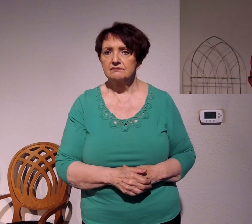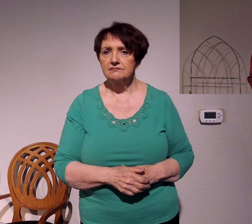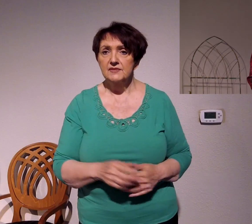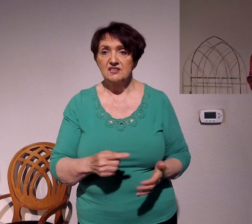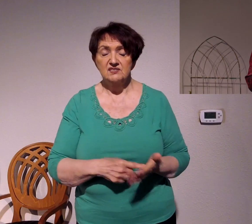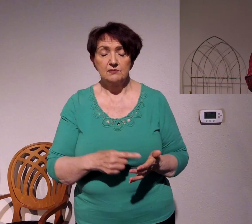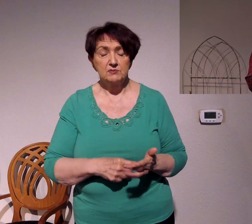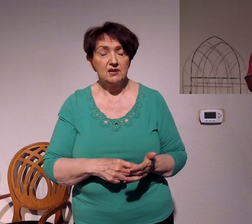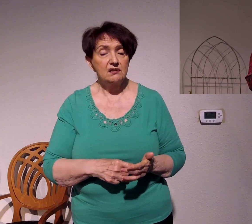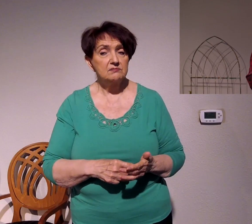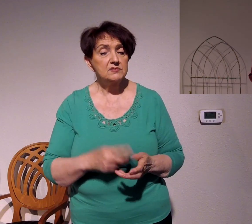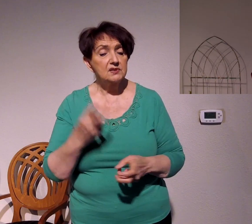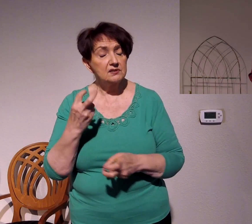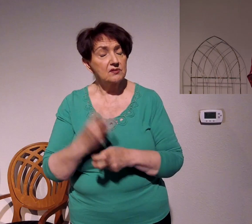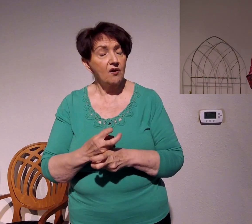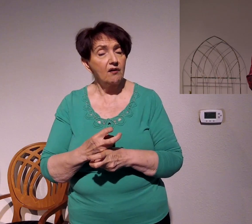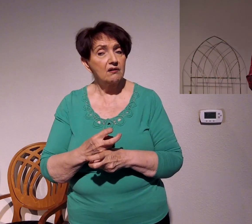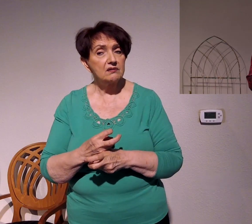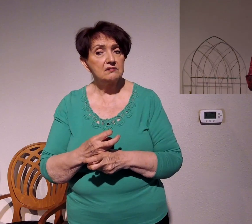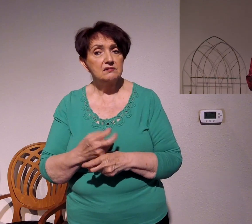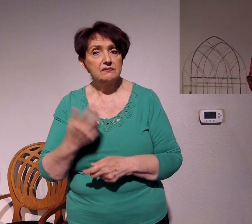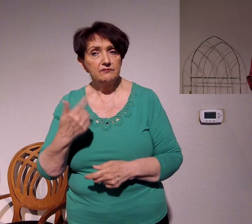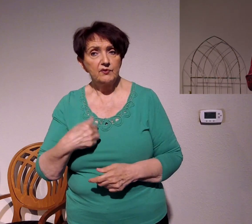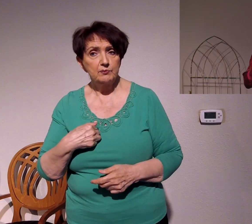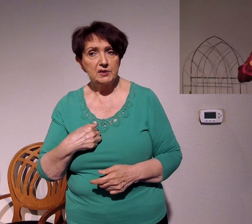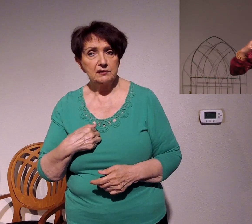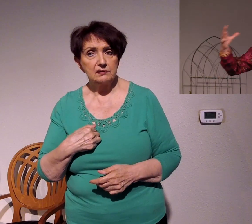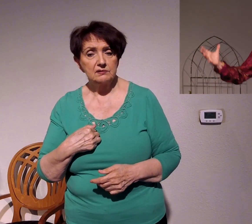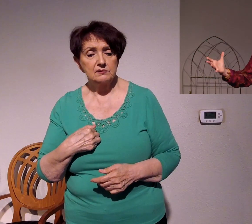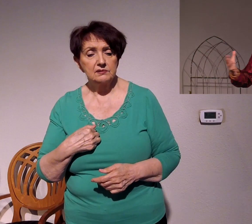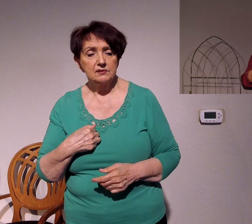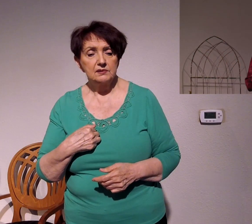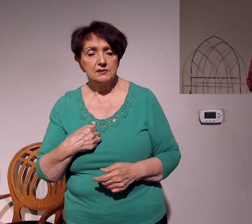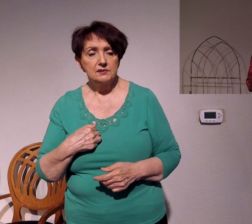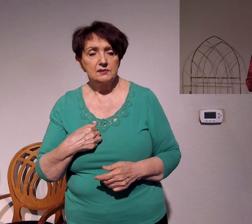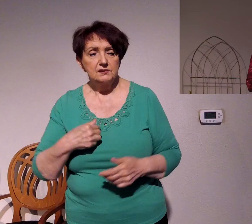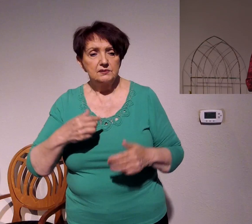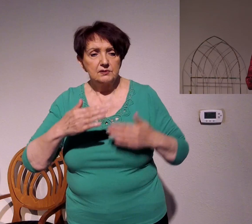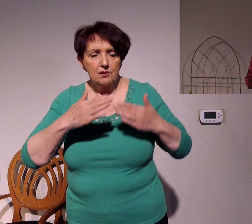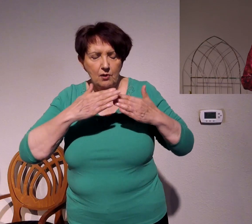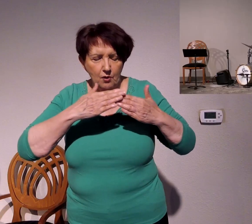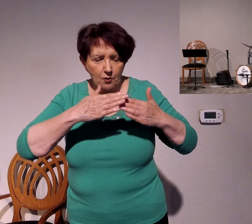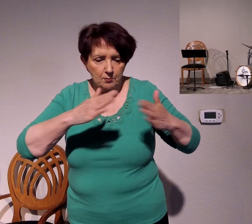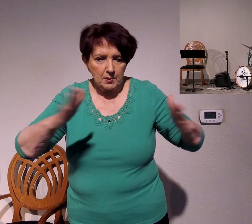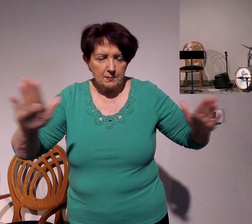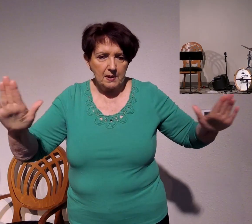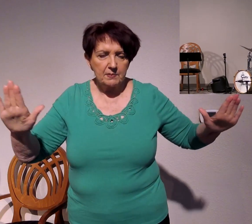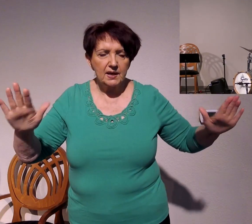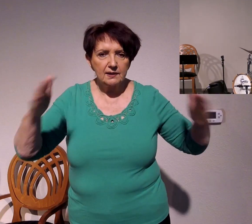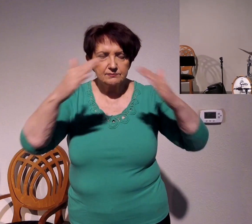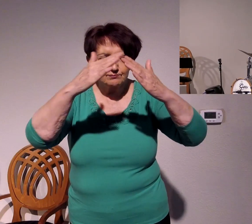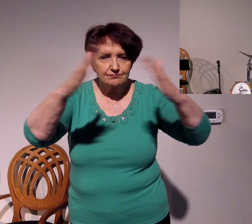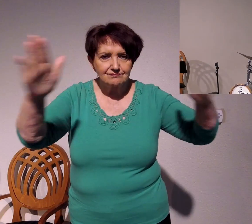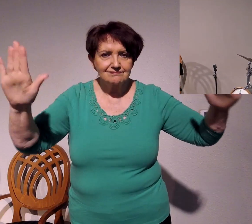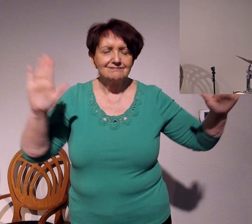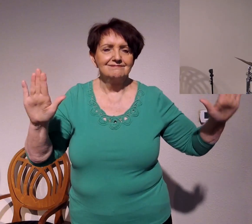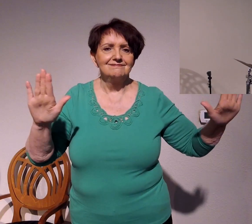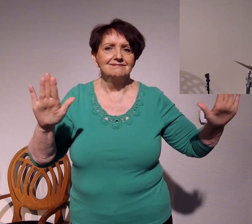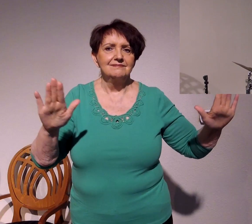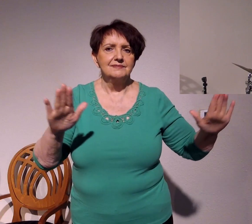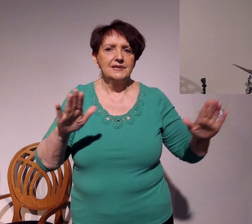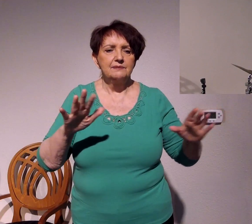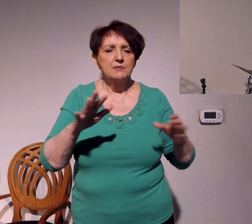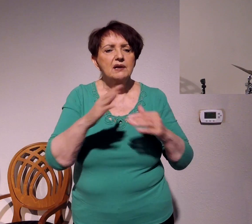it's hard for me to get more into a wider comfort zone as it relates